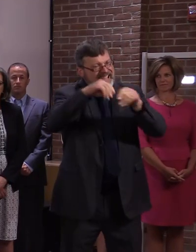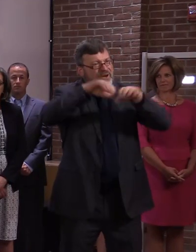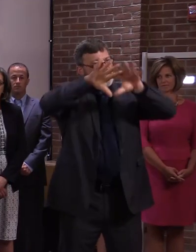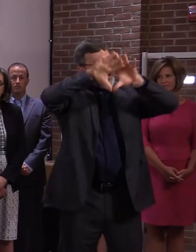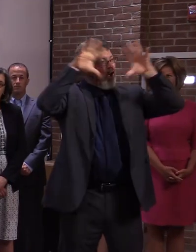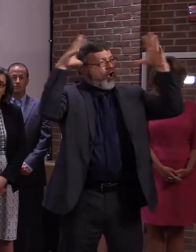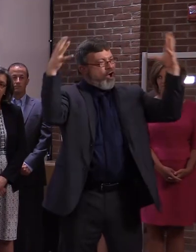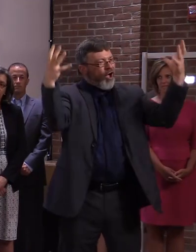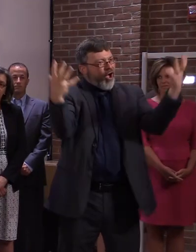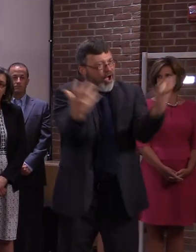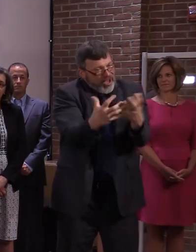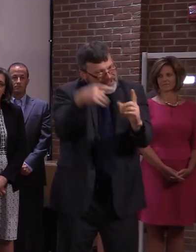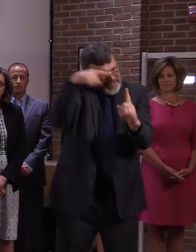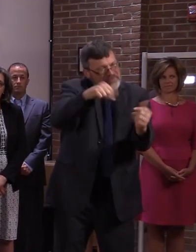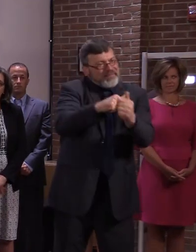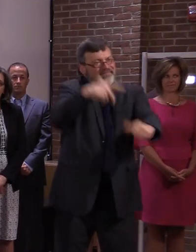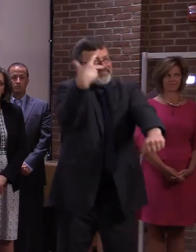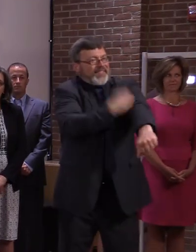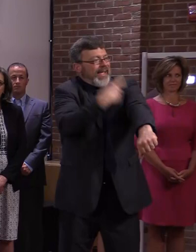to defeat COVID-19.